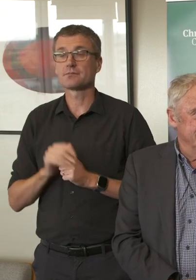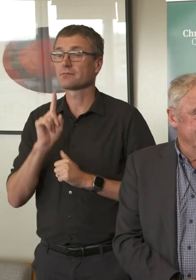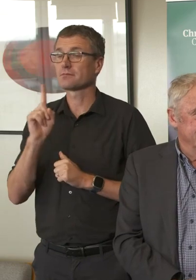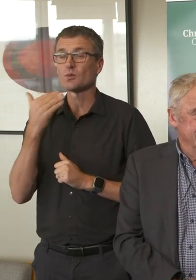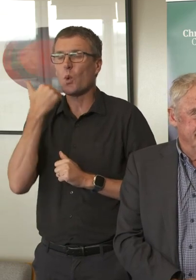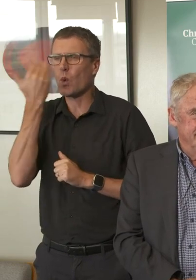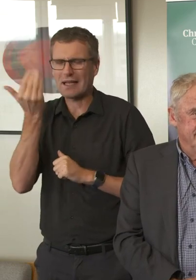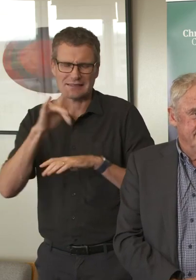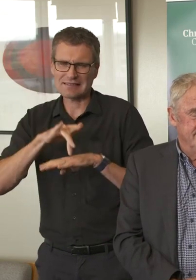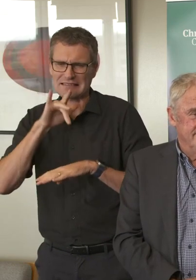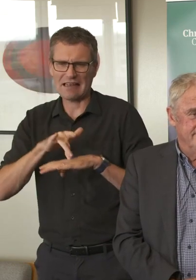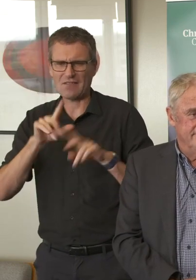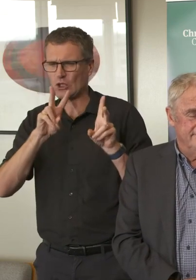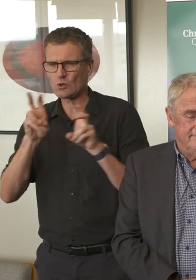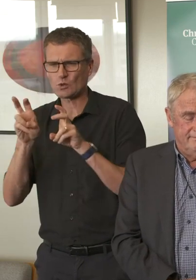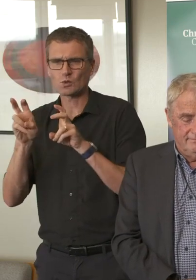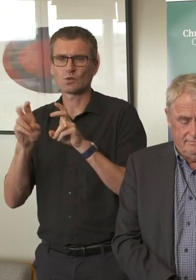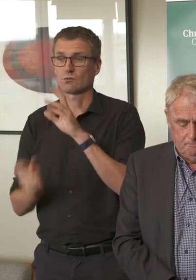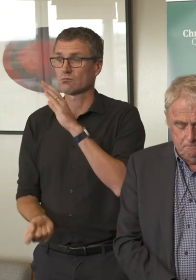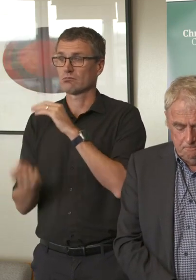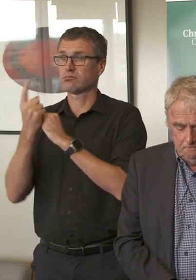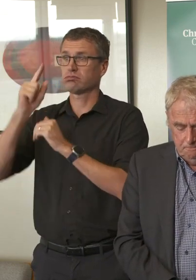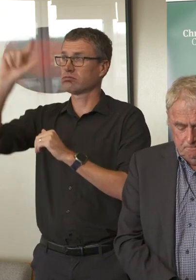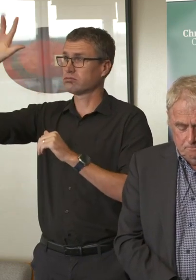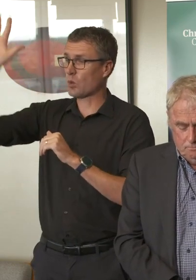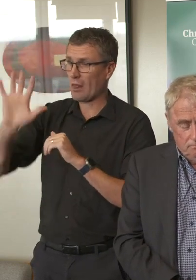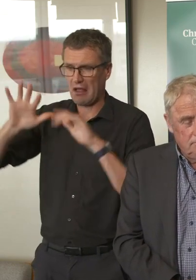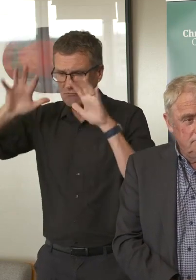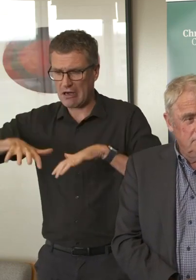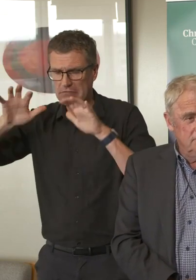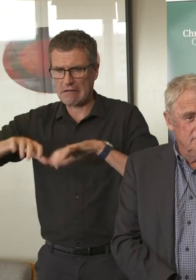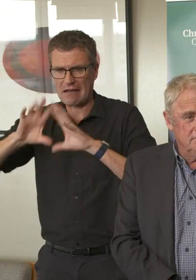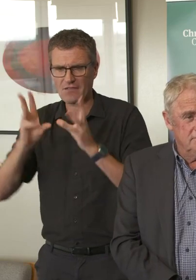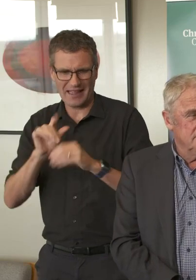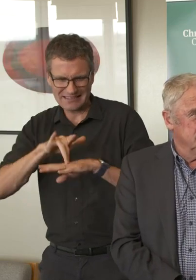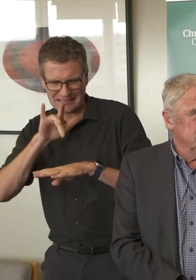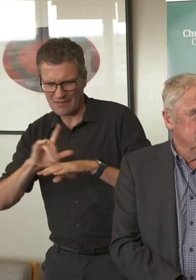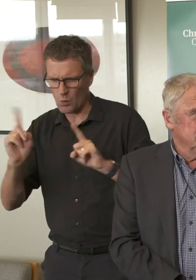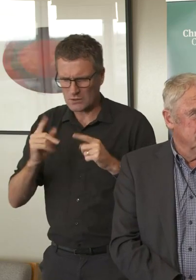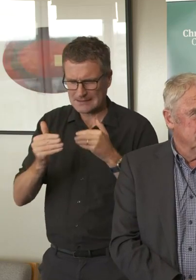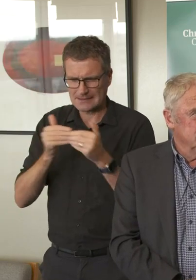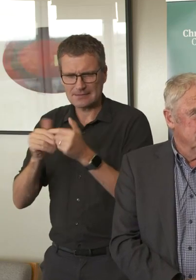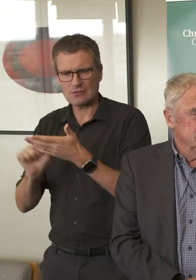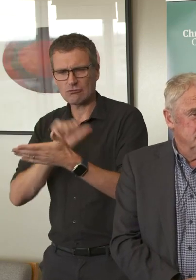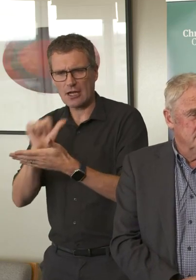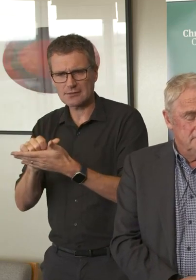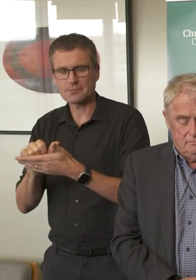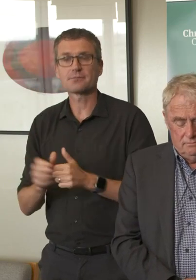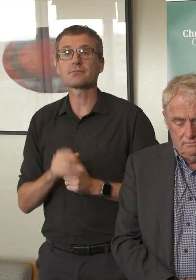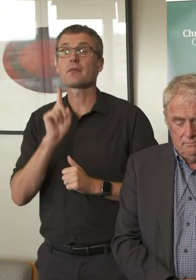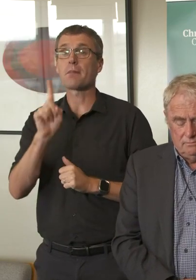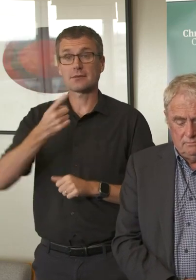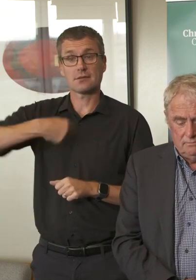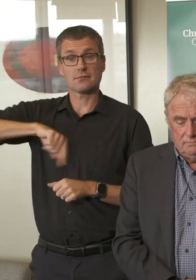always sensitive issues when we have these weather events. I think that the reality is this. My observation is that we can